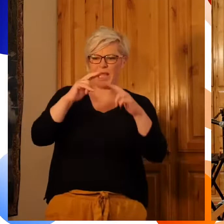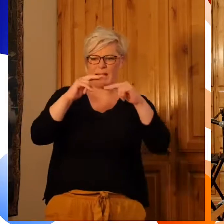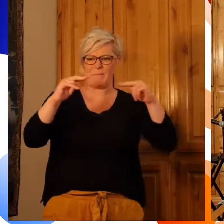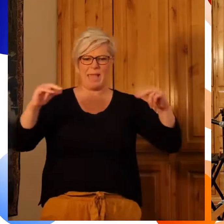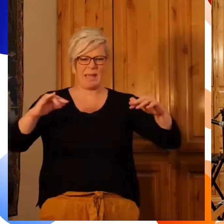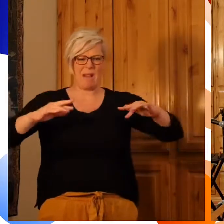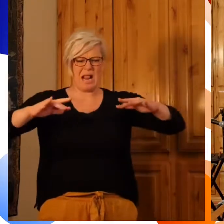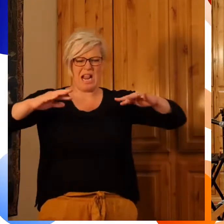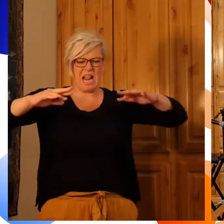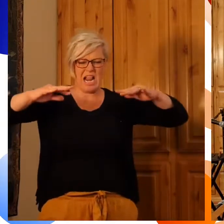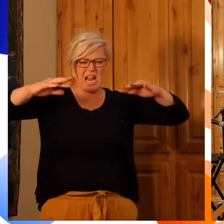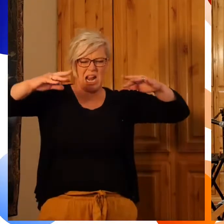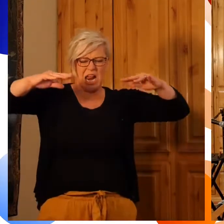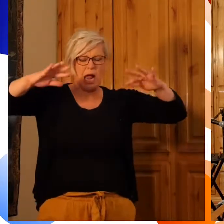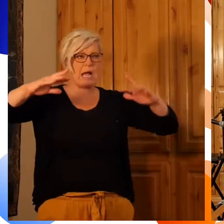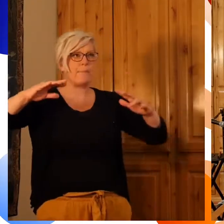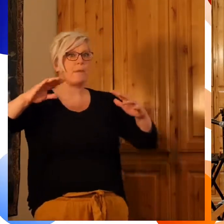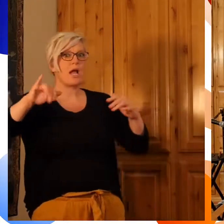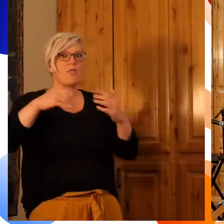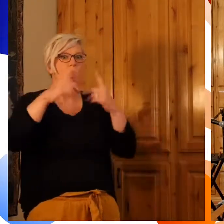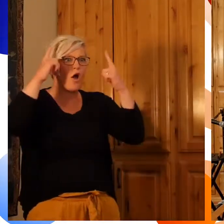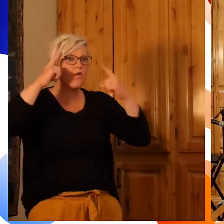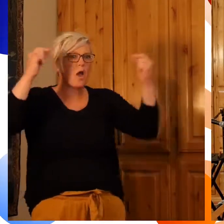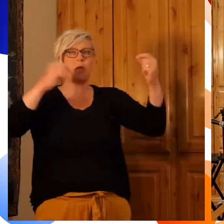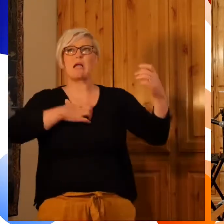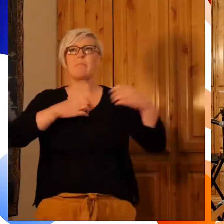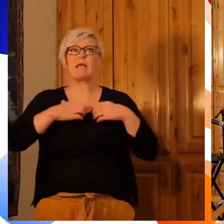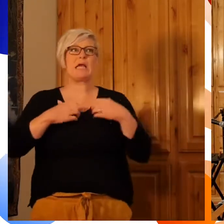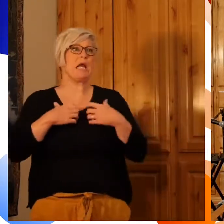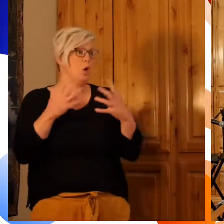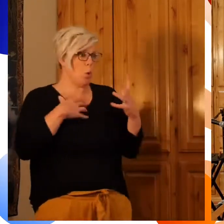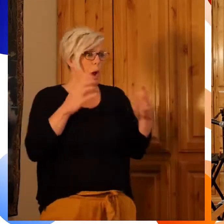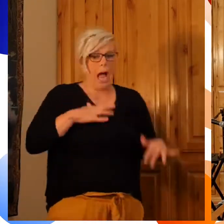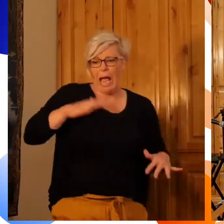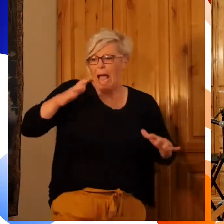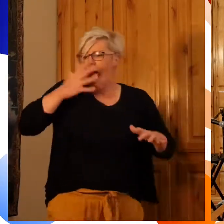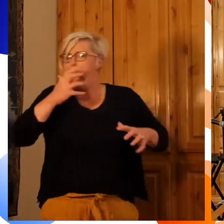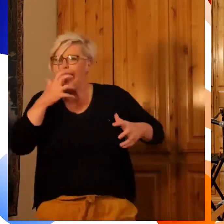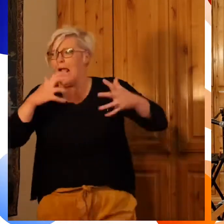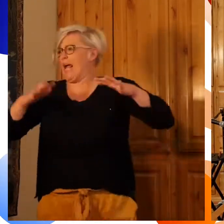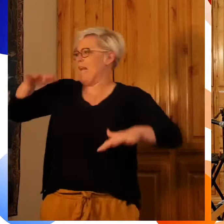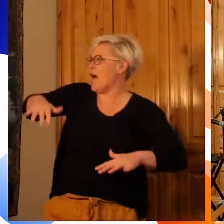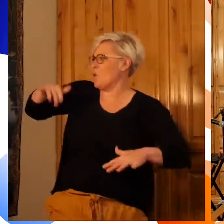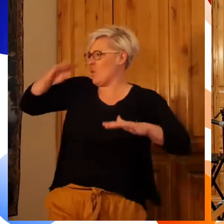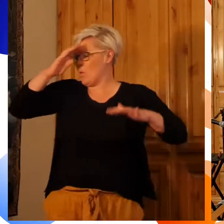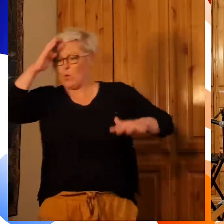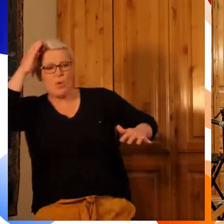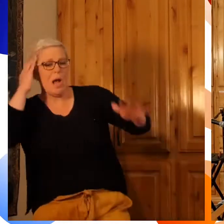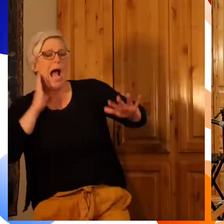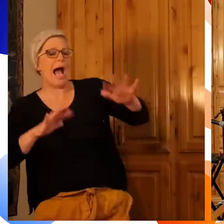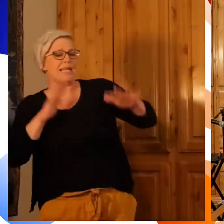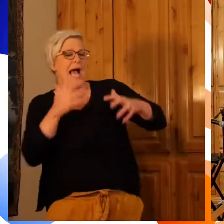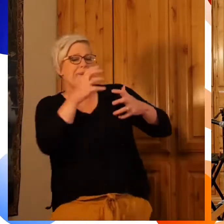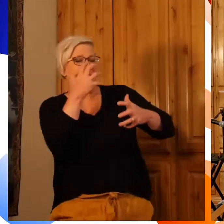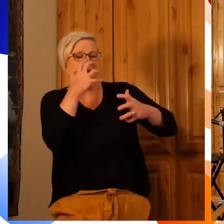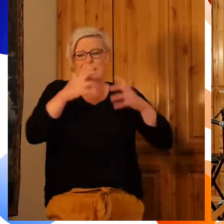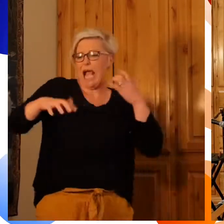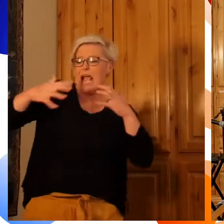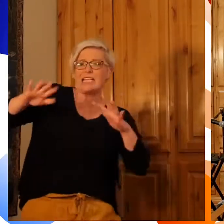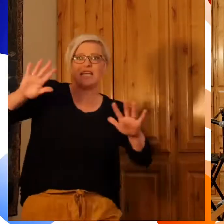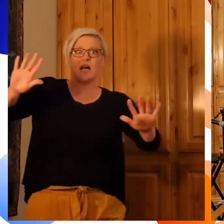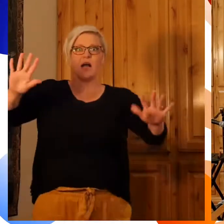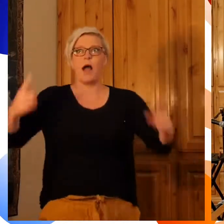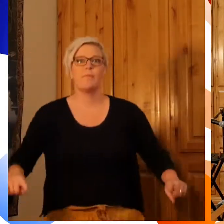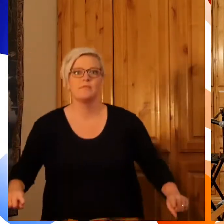And all the goblins began to complain. "Ooh, hot foot! Ooh, hot foot! Hot foot!" And suddenly,